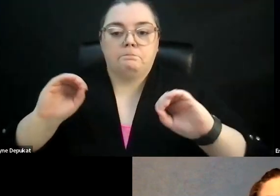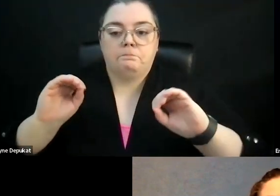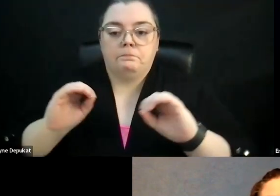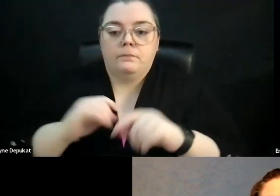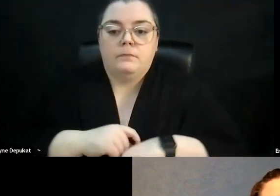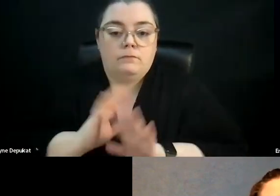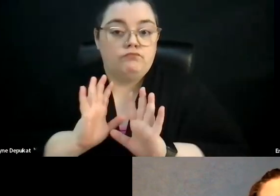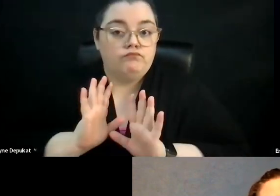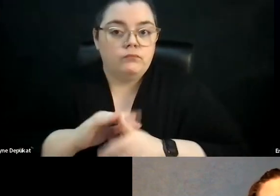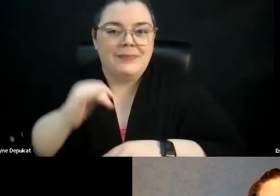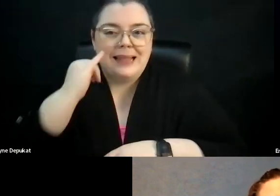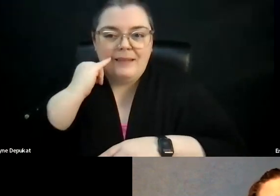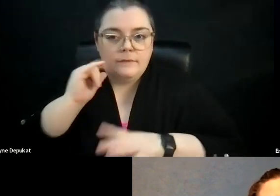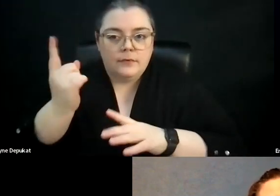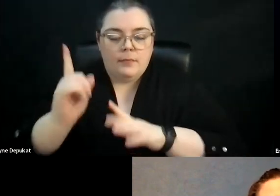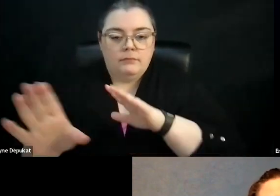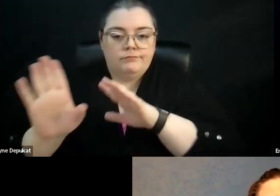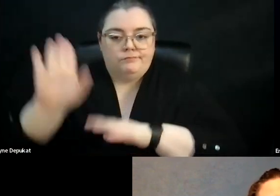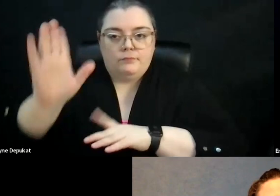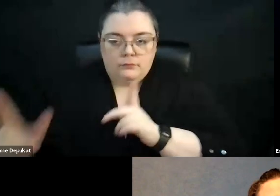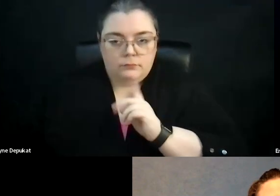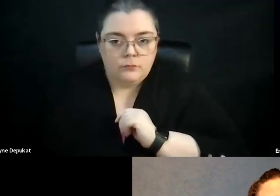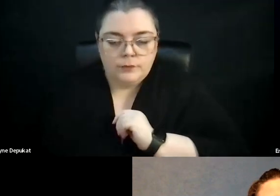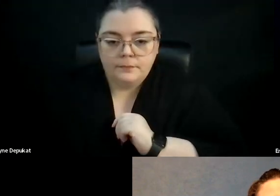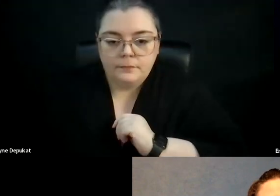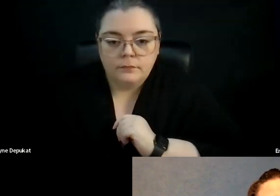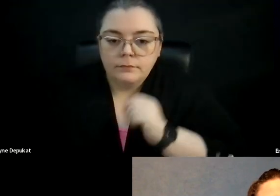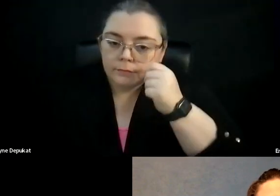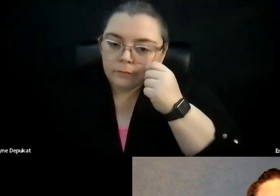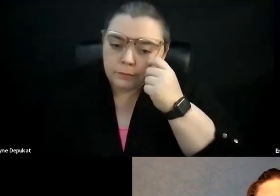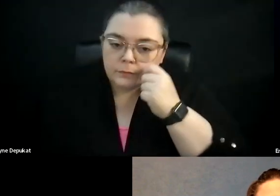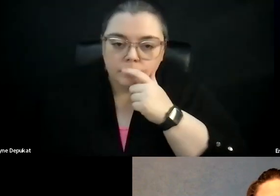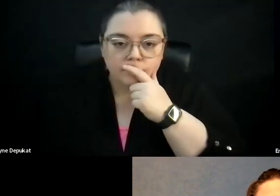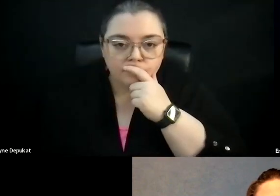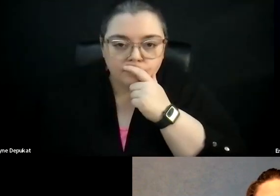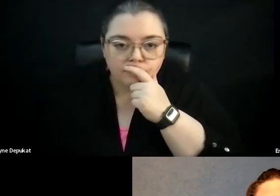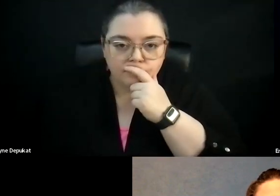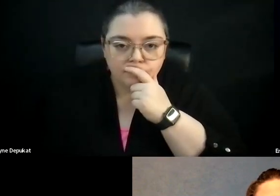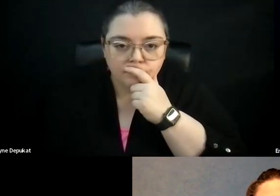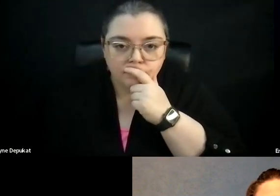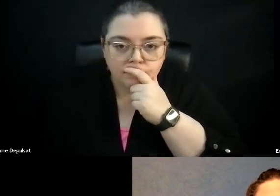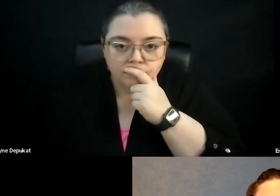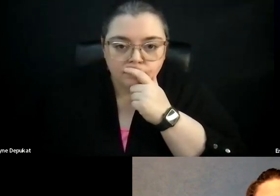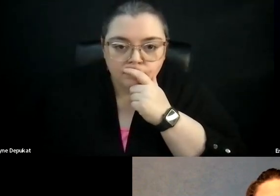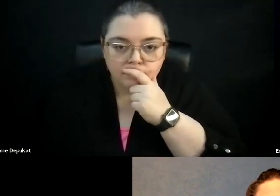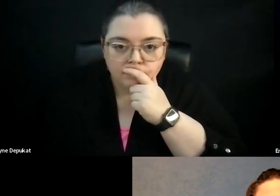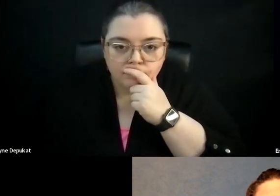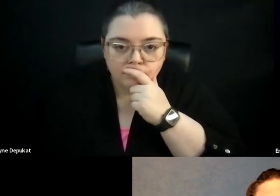Alrighty, seems that there are no comments. If something arises, just please come on screen or raise your hand.